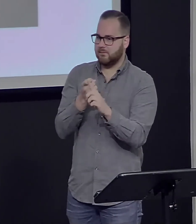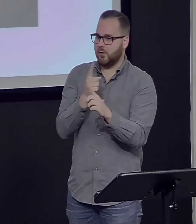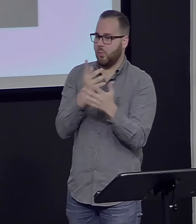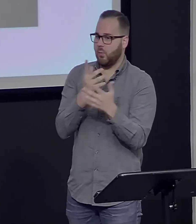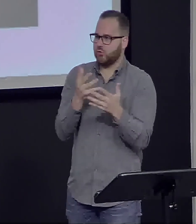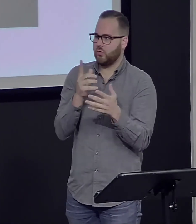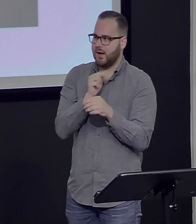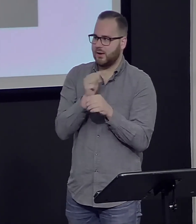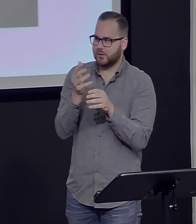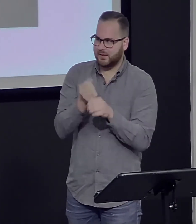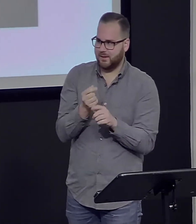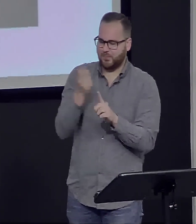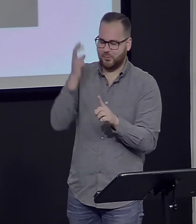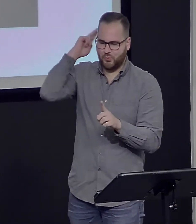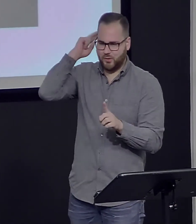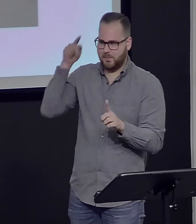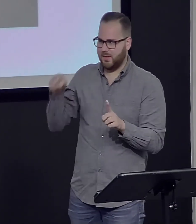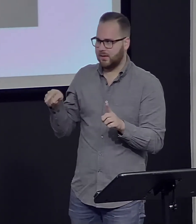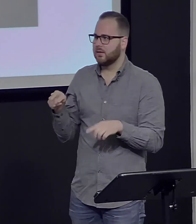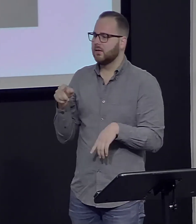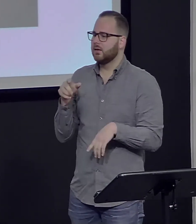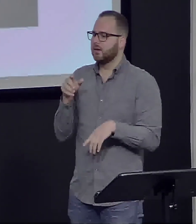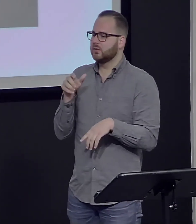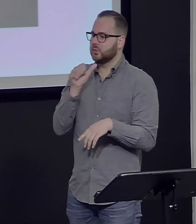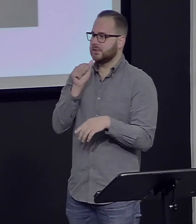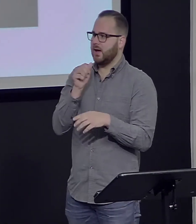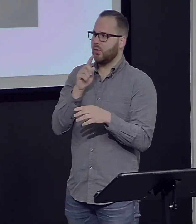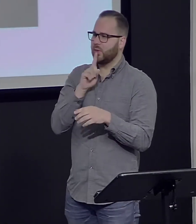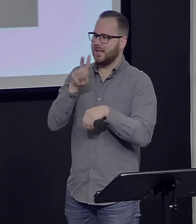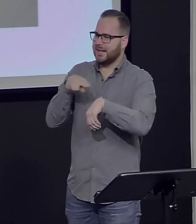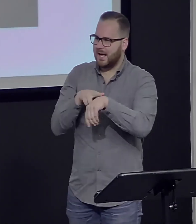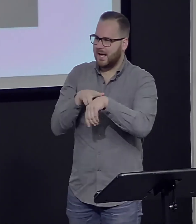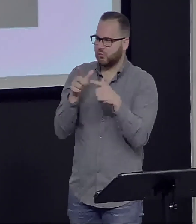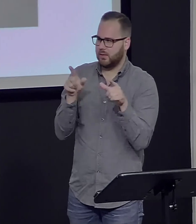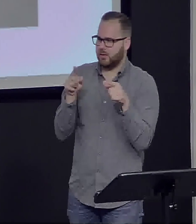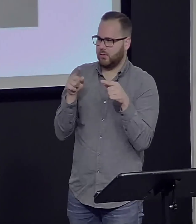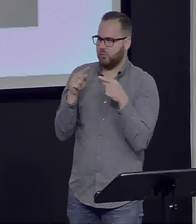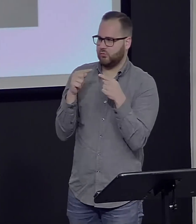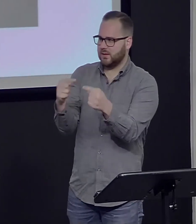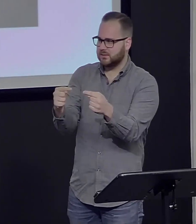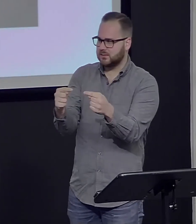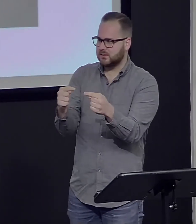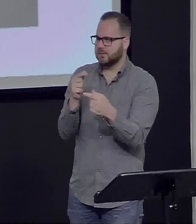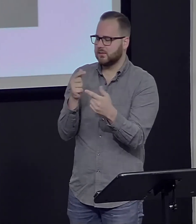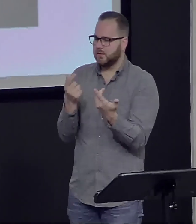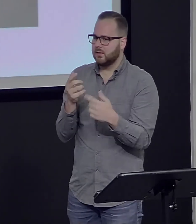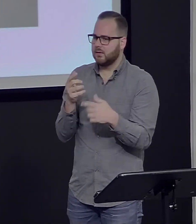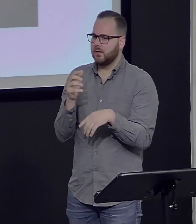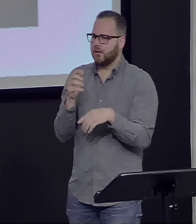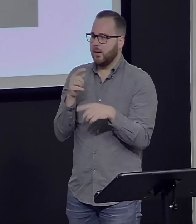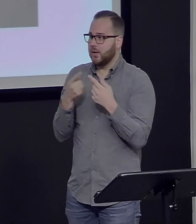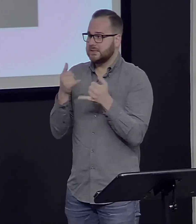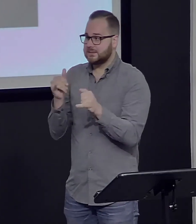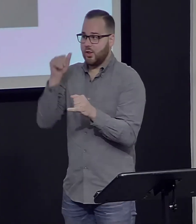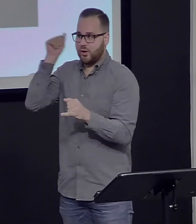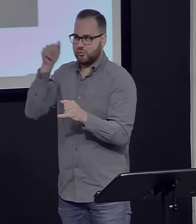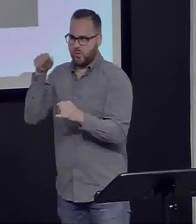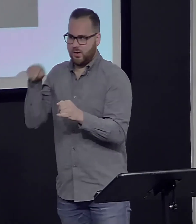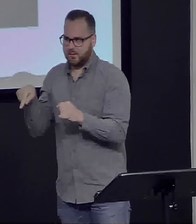speech information is missing from Right. what you're actually receiving from the cochlear implant signal. It's not really a natural language